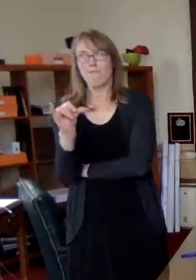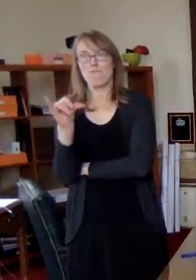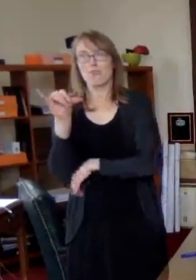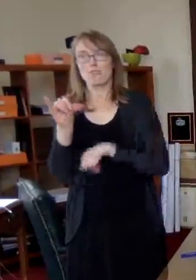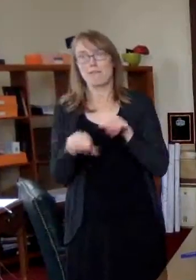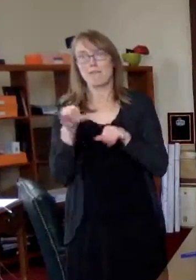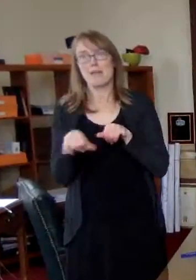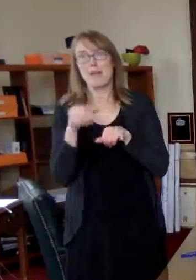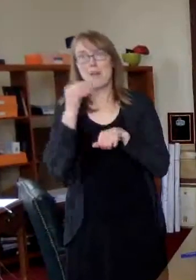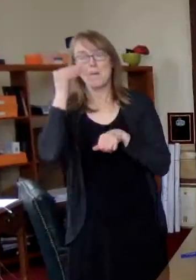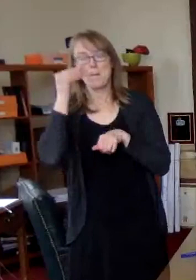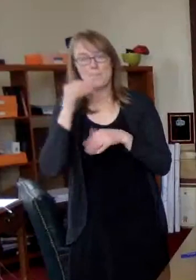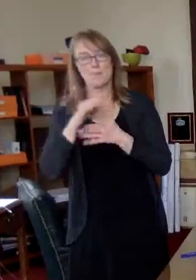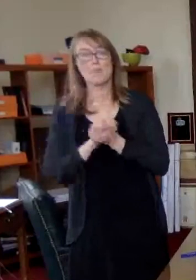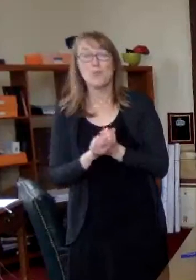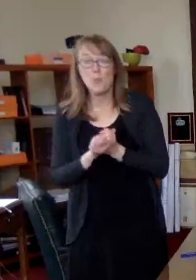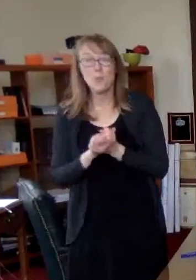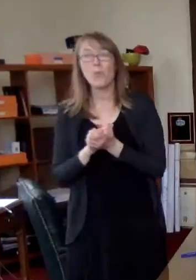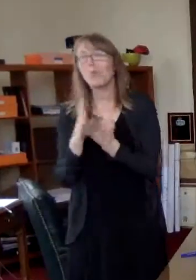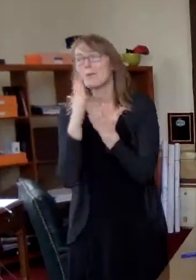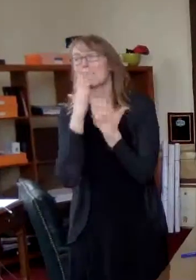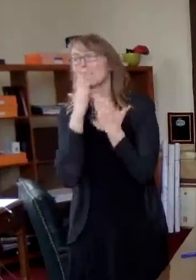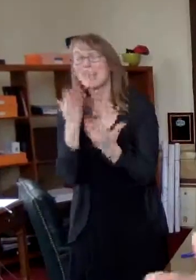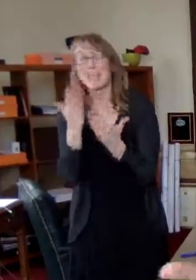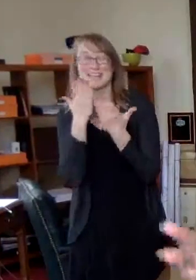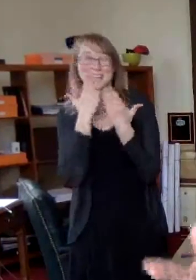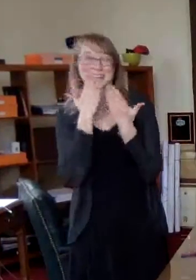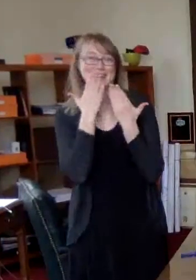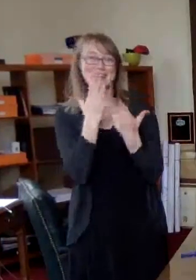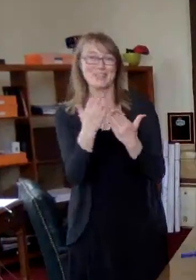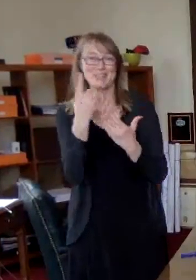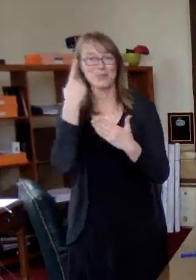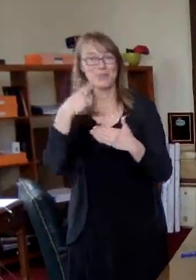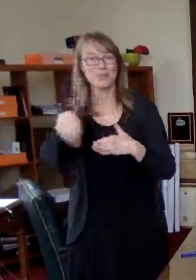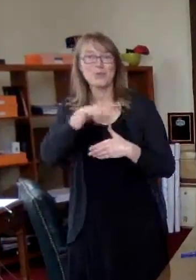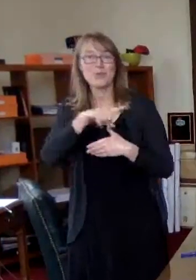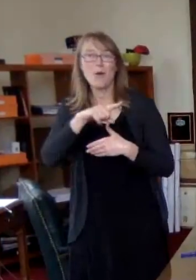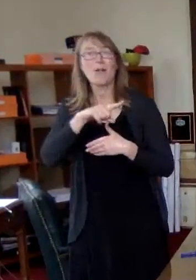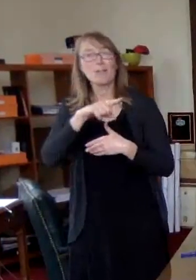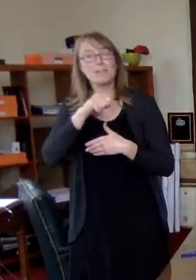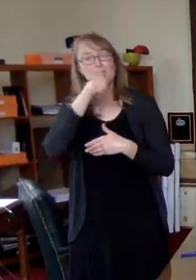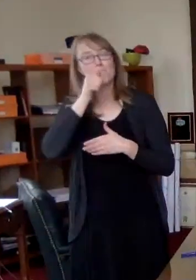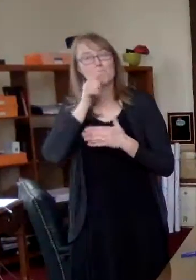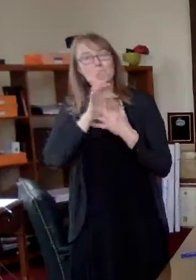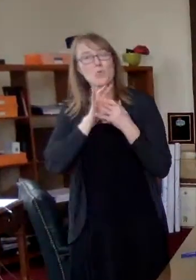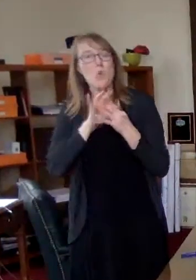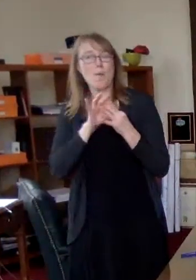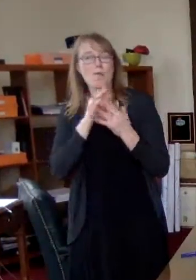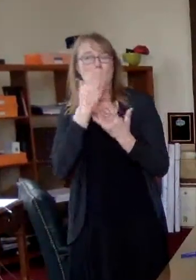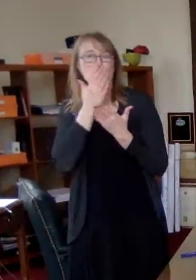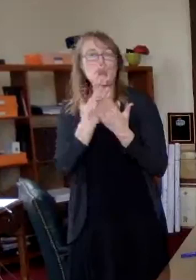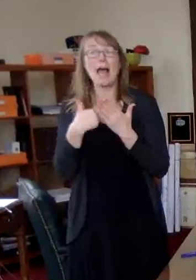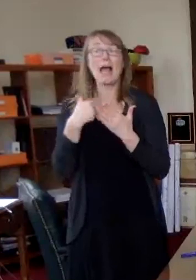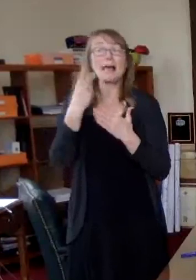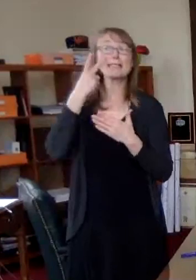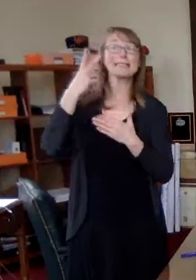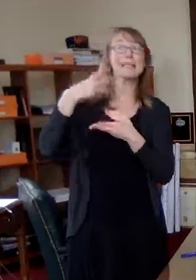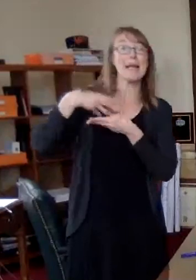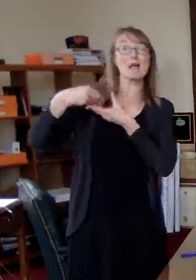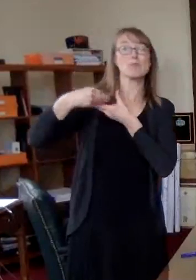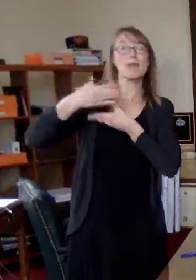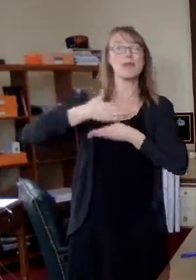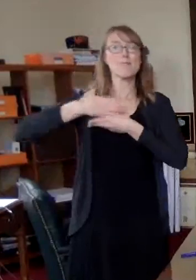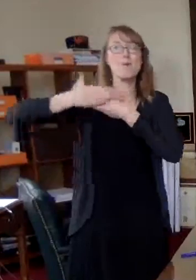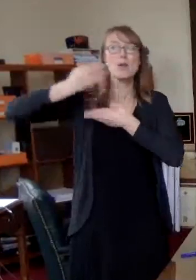tremendous cooperation to this. You can tell, I'm looking out my window right here, and you can tell there's almost no one